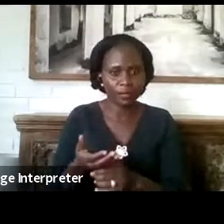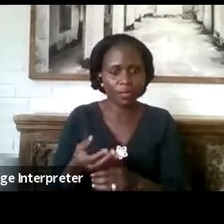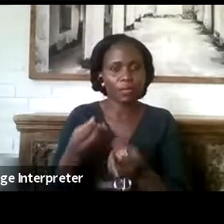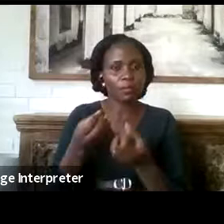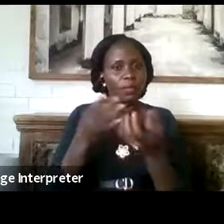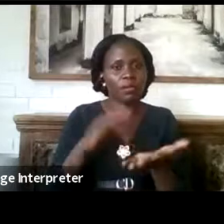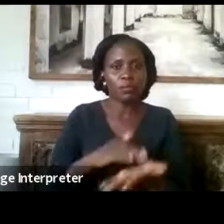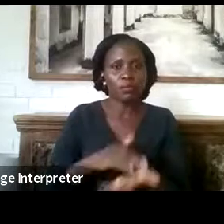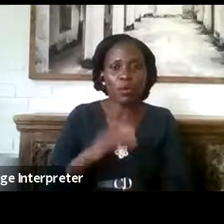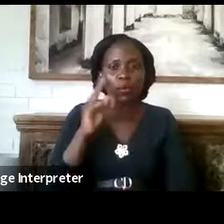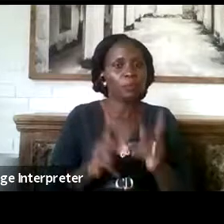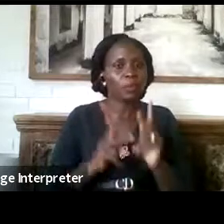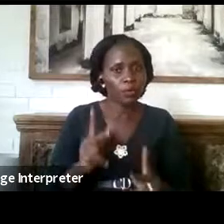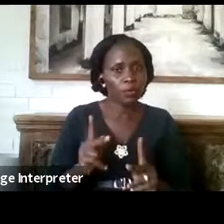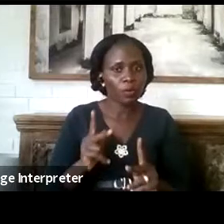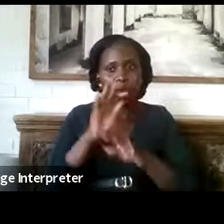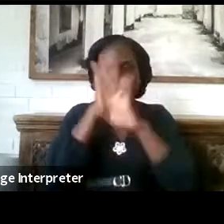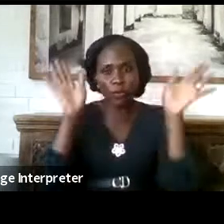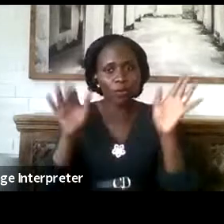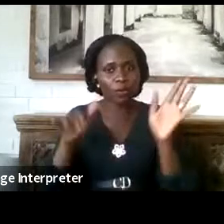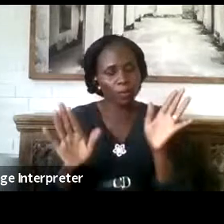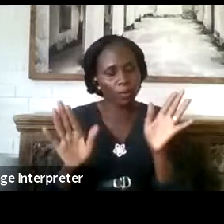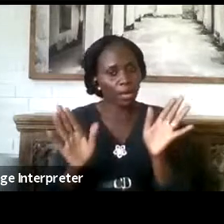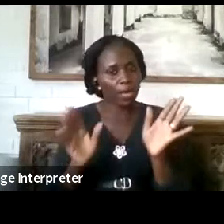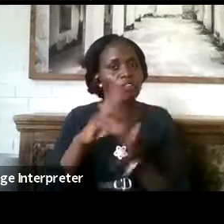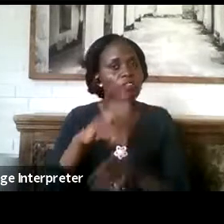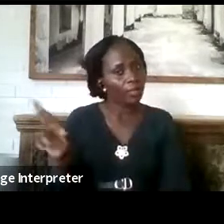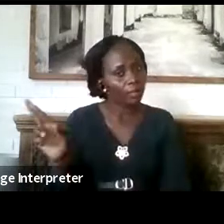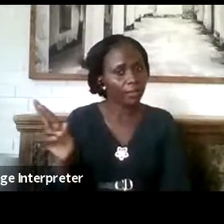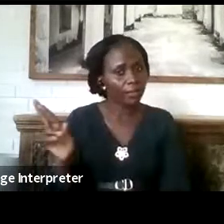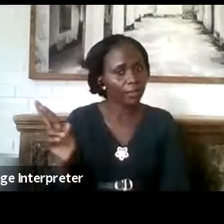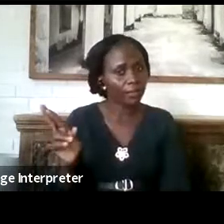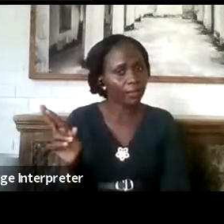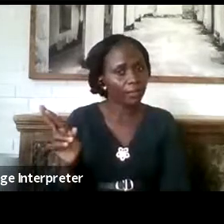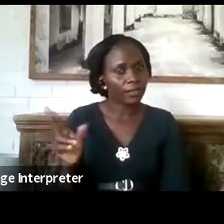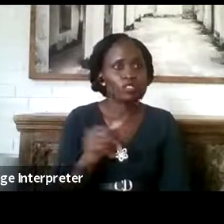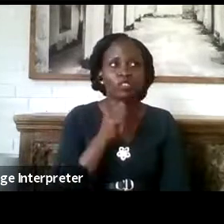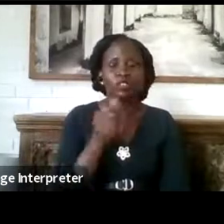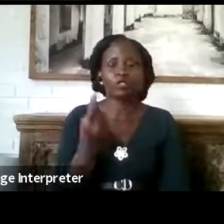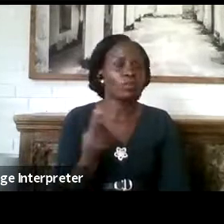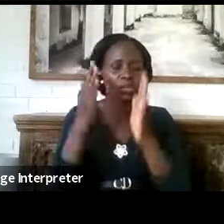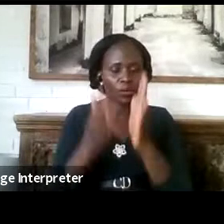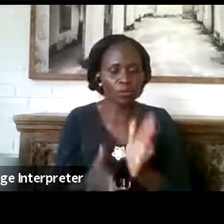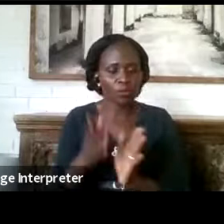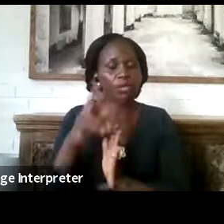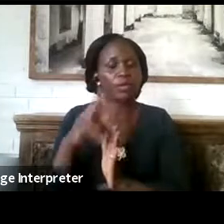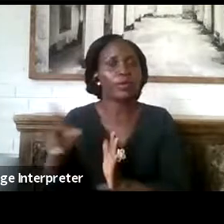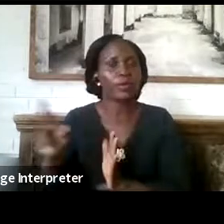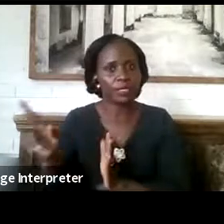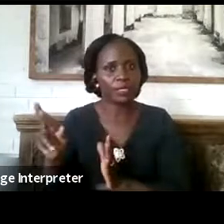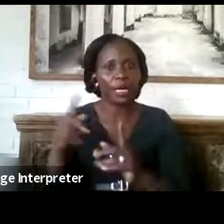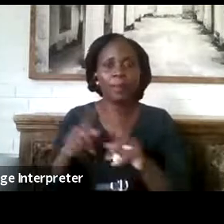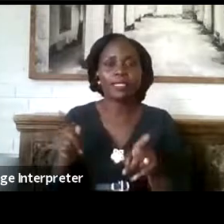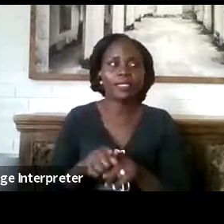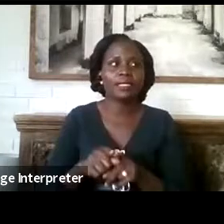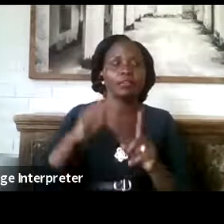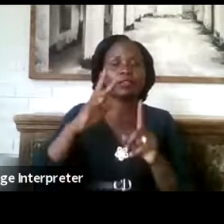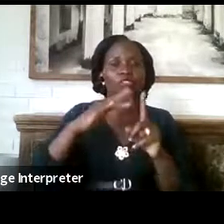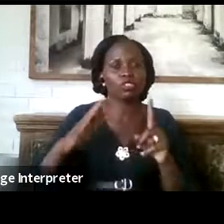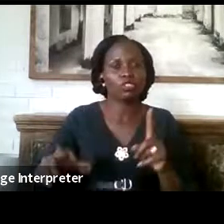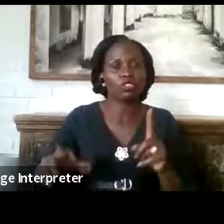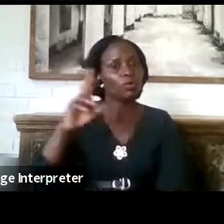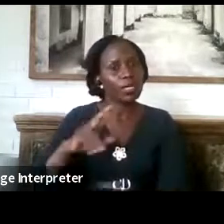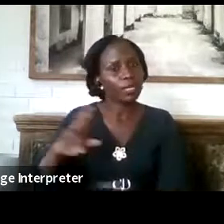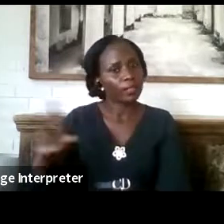their rights, not just human rights, but especially digital rights? I can start with you,